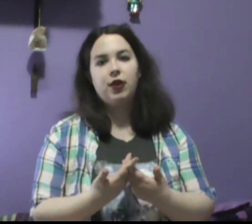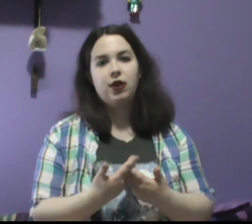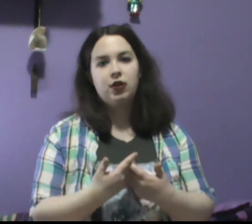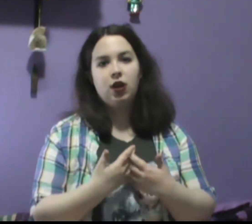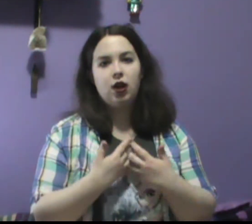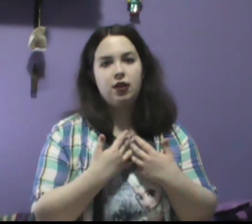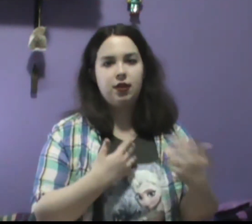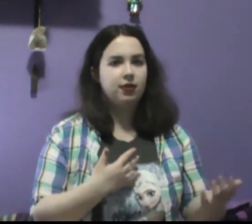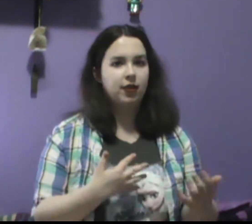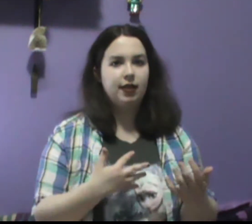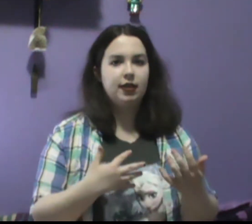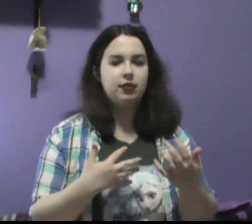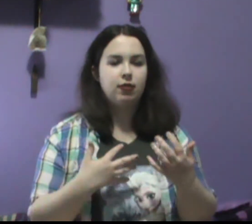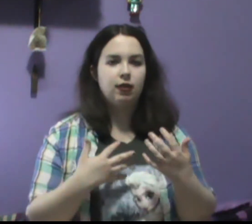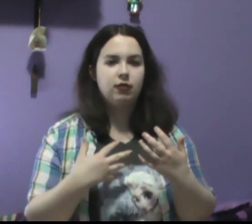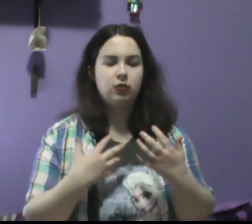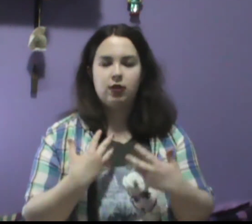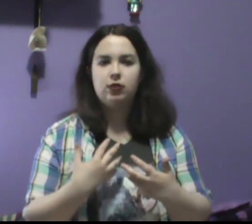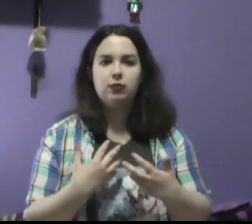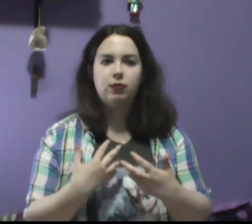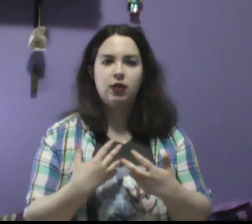on, Dr. Elliot sort of struggles with